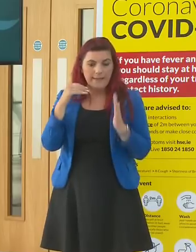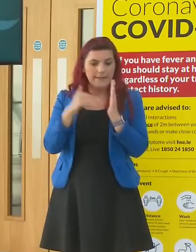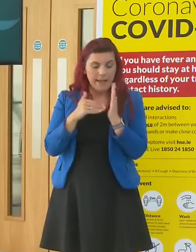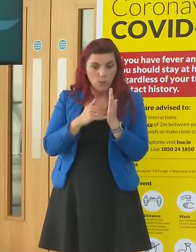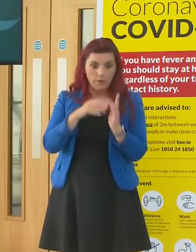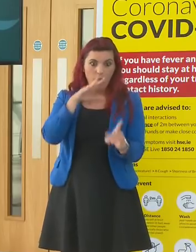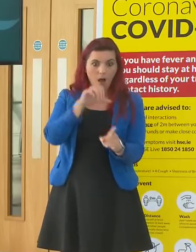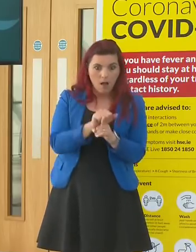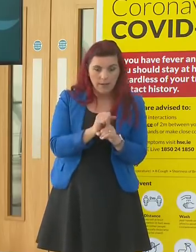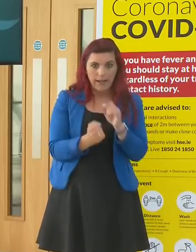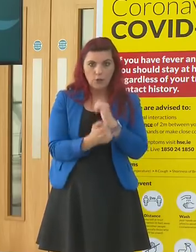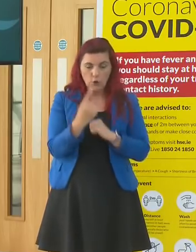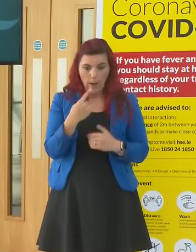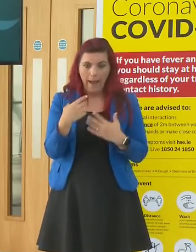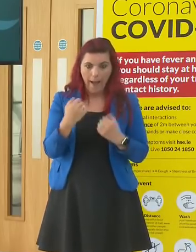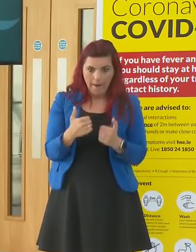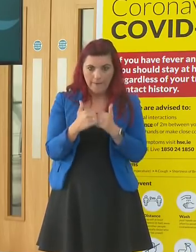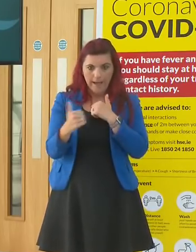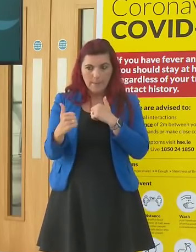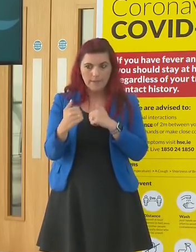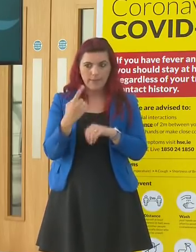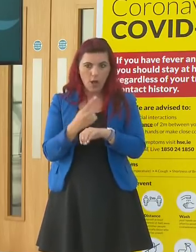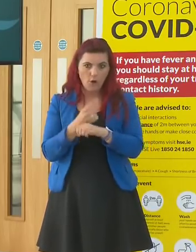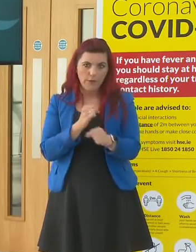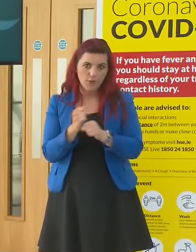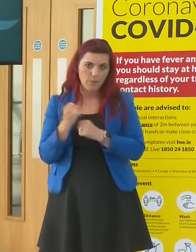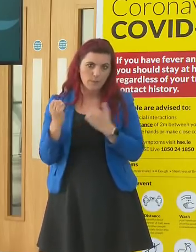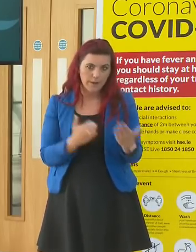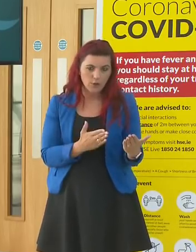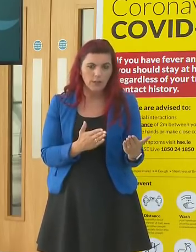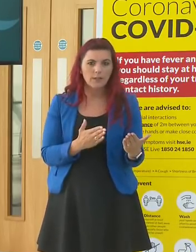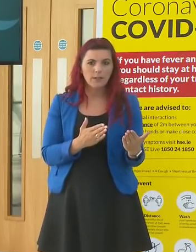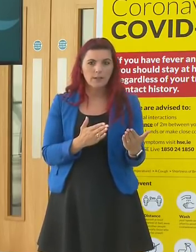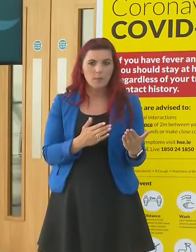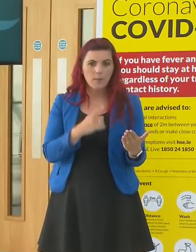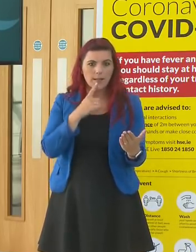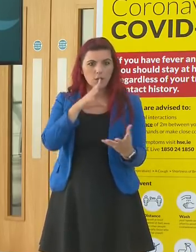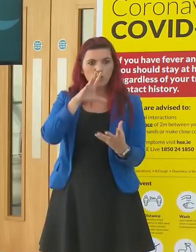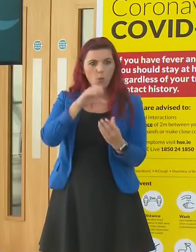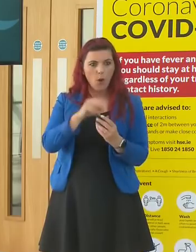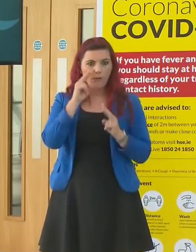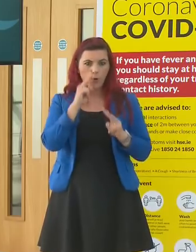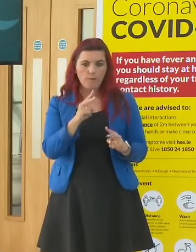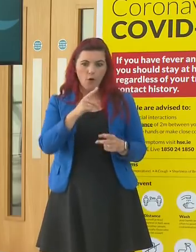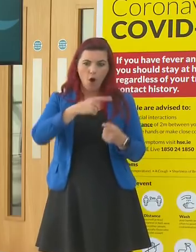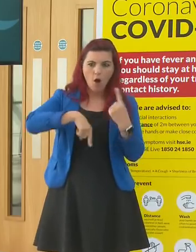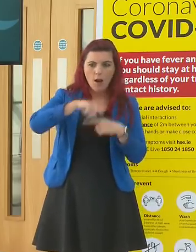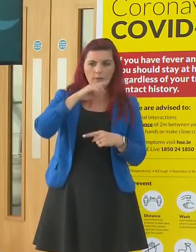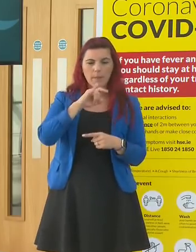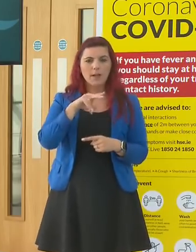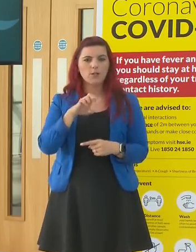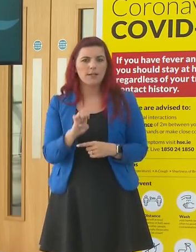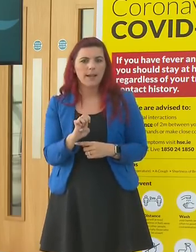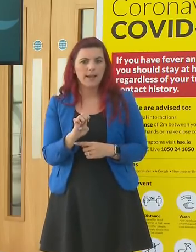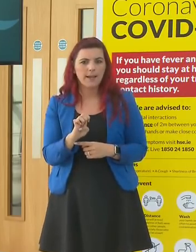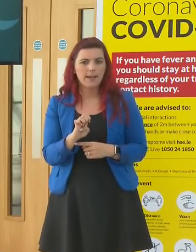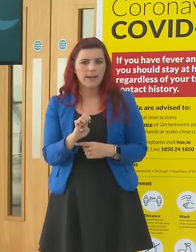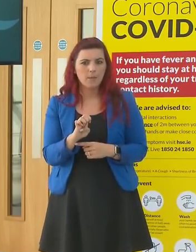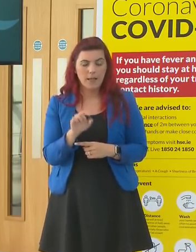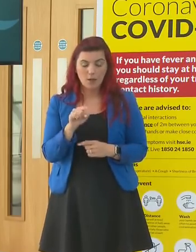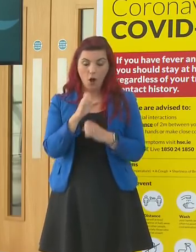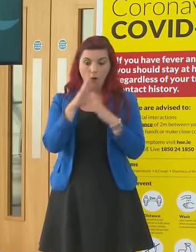looked at. It is a consideration obviously for policymakers and not for ourselves and the HSE. But it would seem like an obvious learning to date.